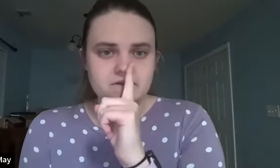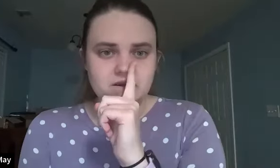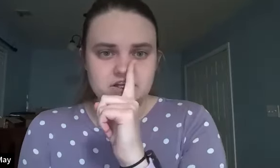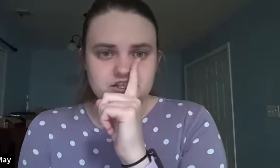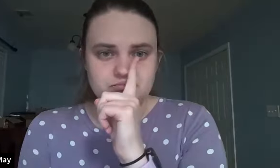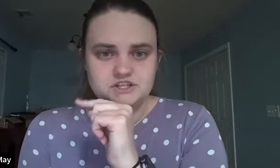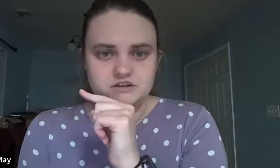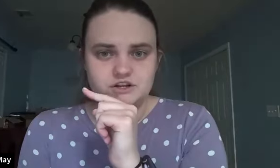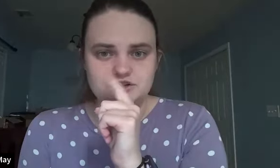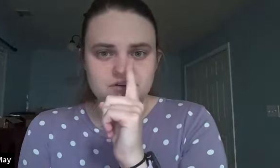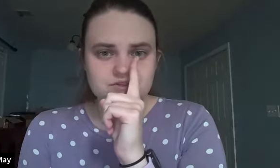finger, and just brush it across your nose.